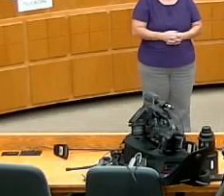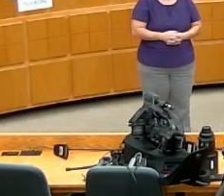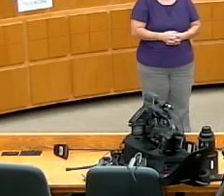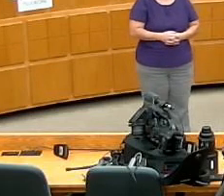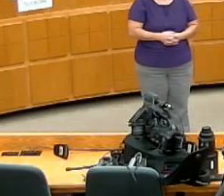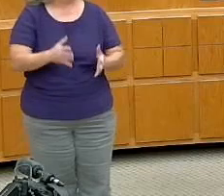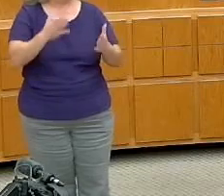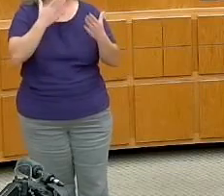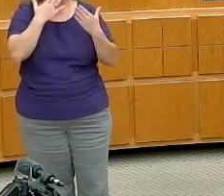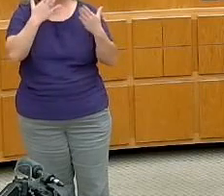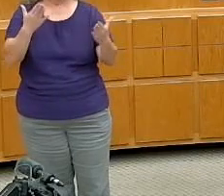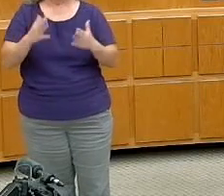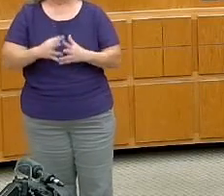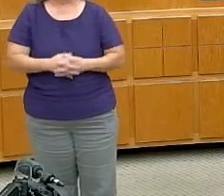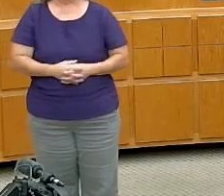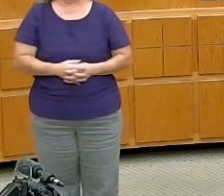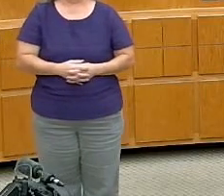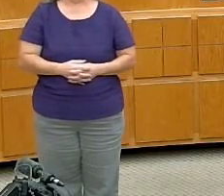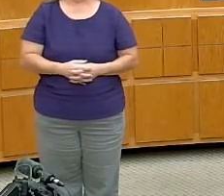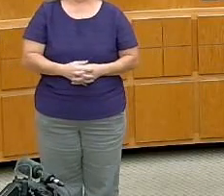Okay, well, thank you.